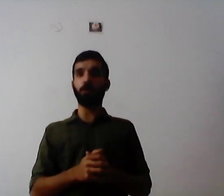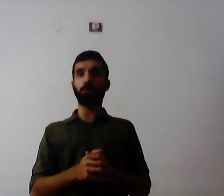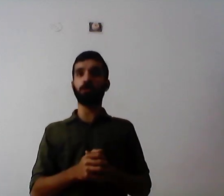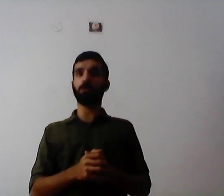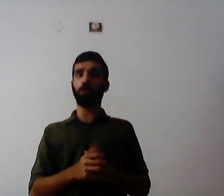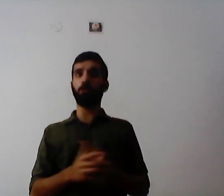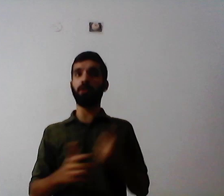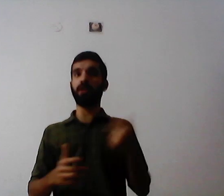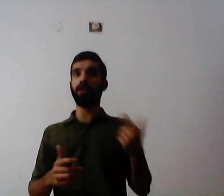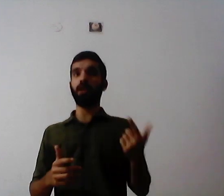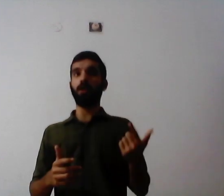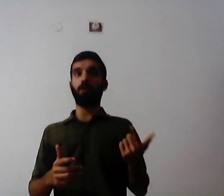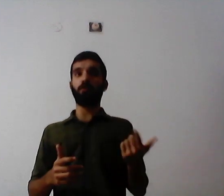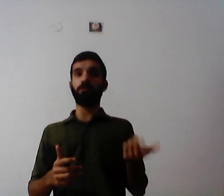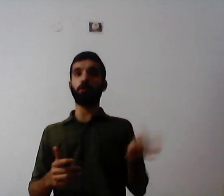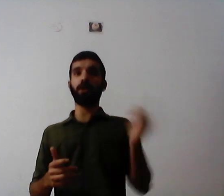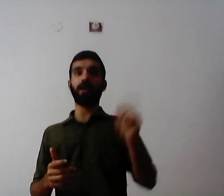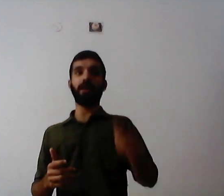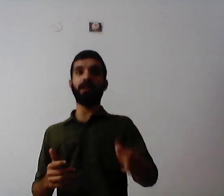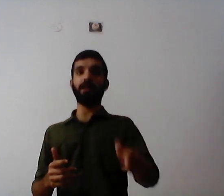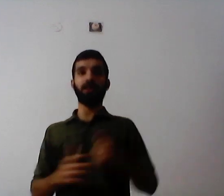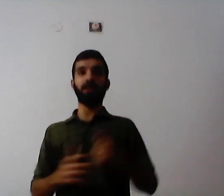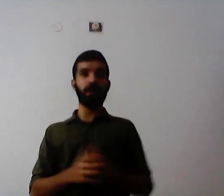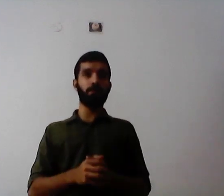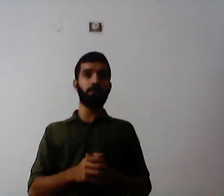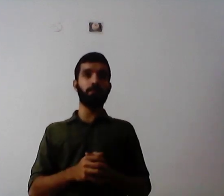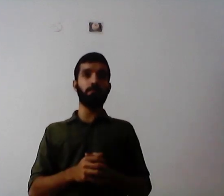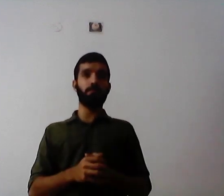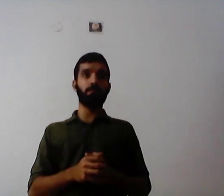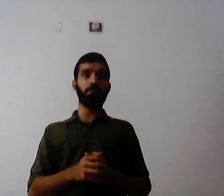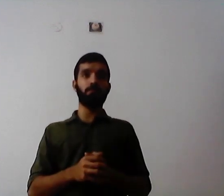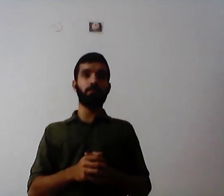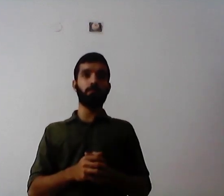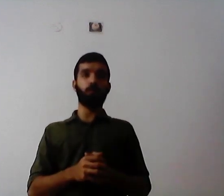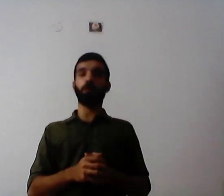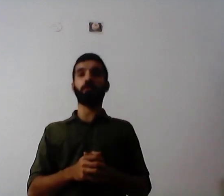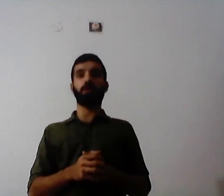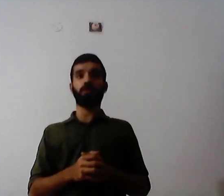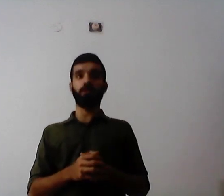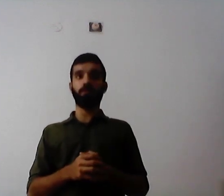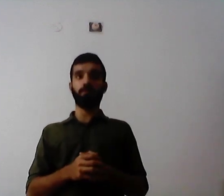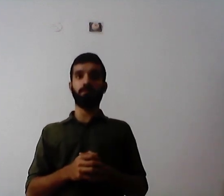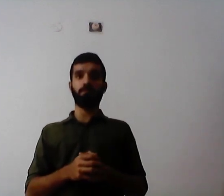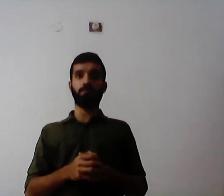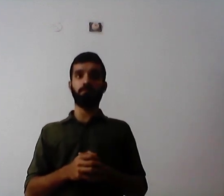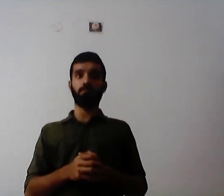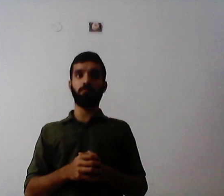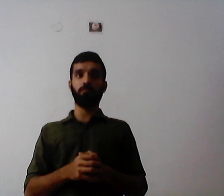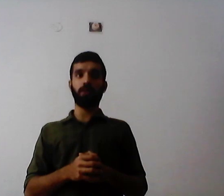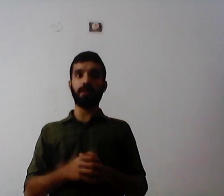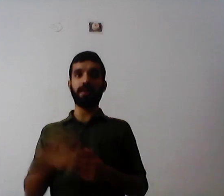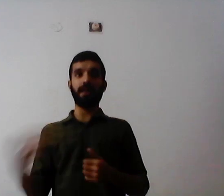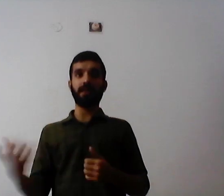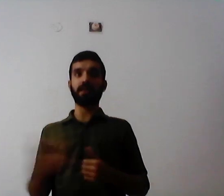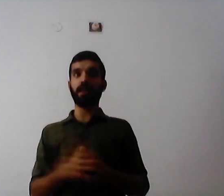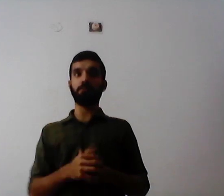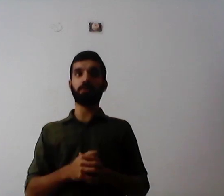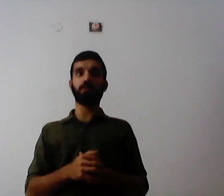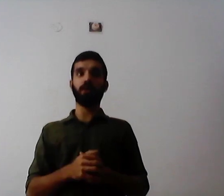the solubility of sugar in that tea? What do you think? Is that X grams equal